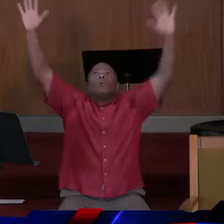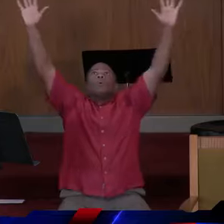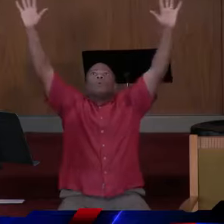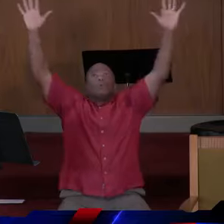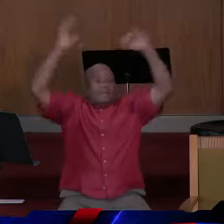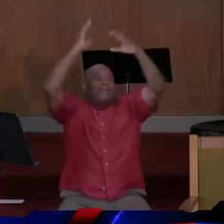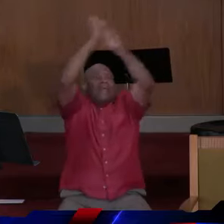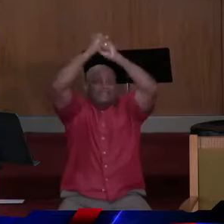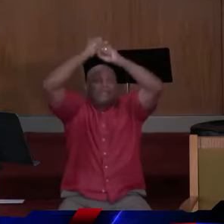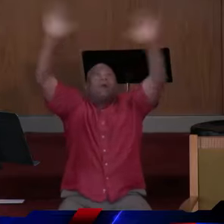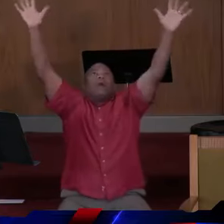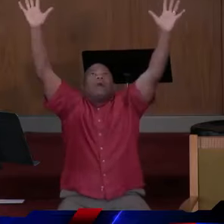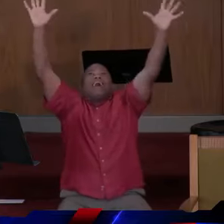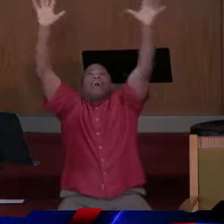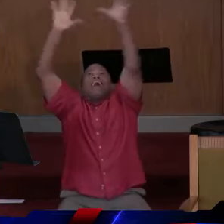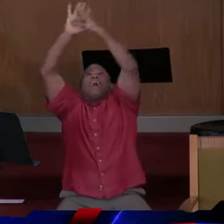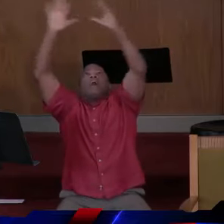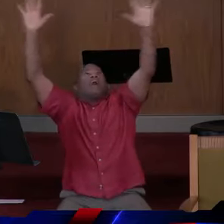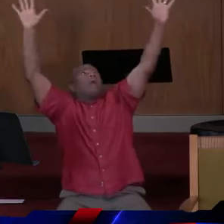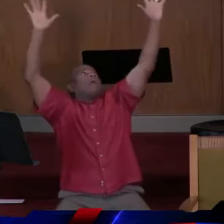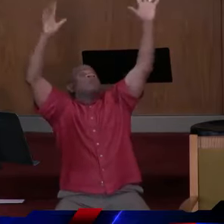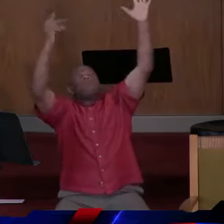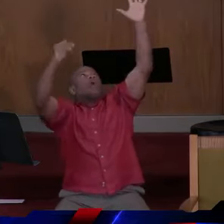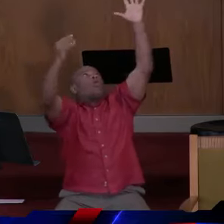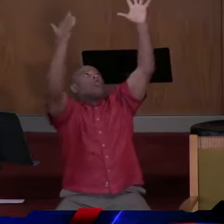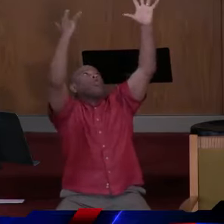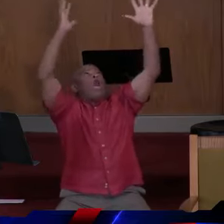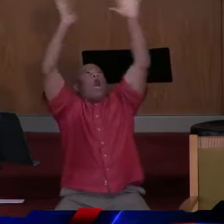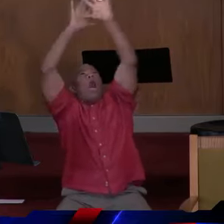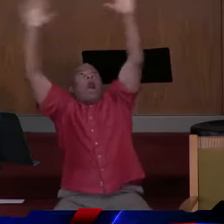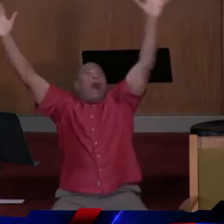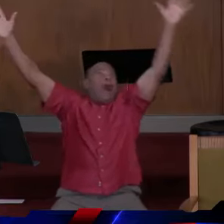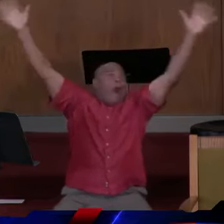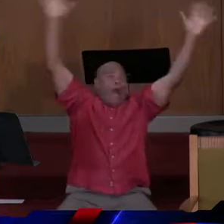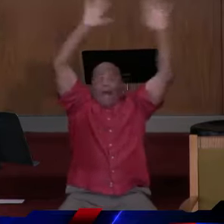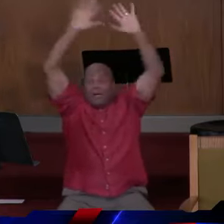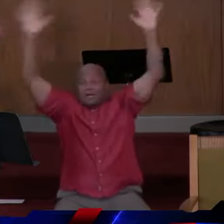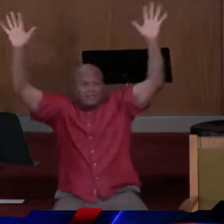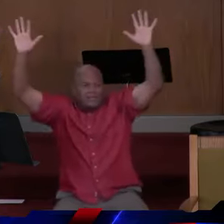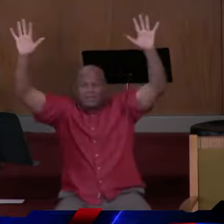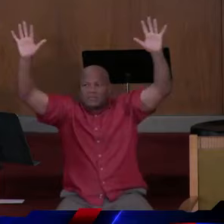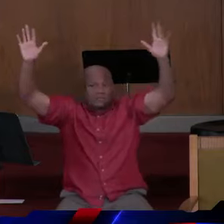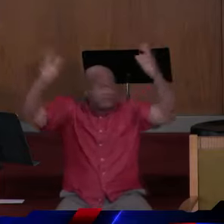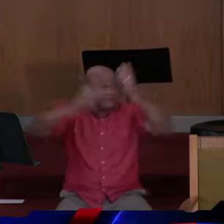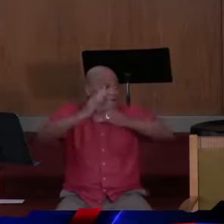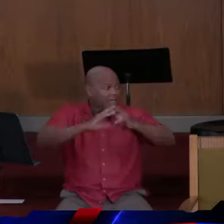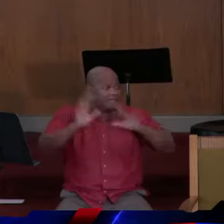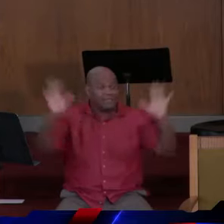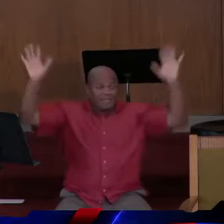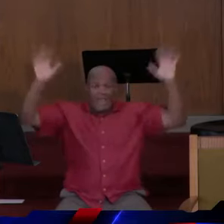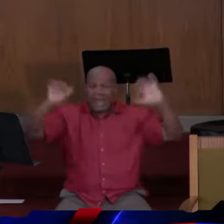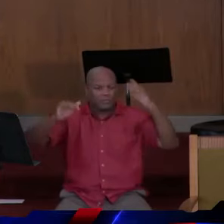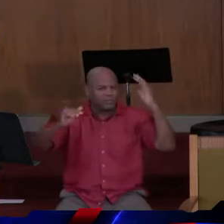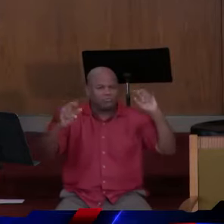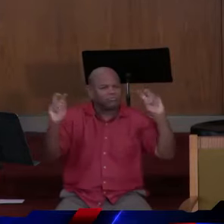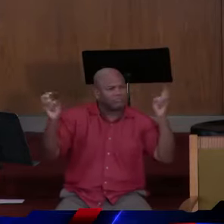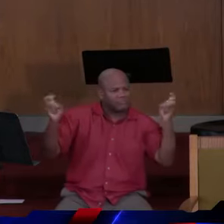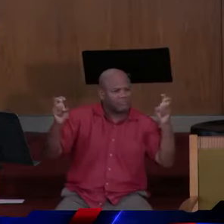catch it. Can I get a witness? If you're on the line, put that this here emoji. I don't know how to call